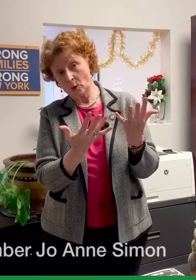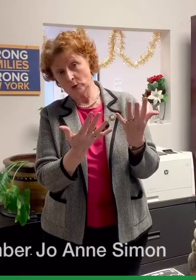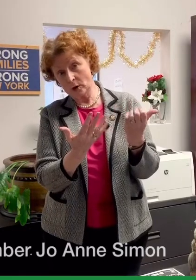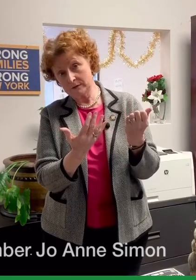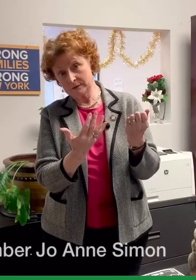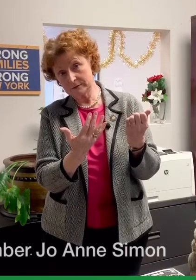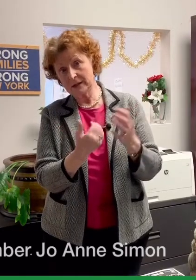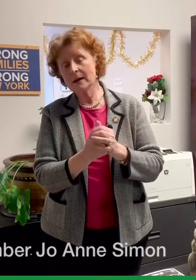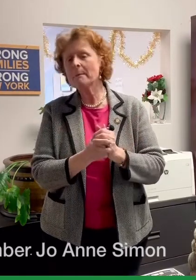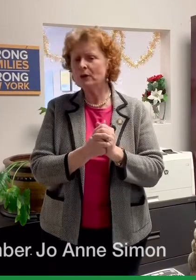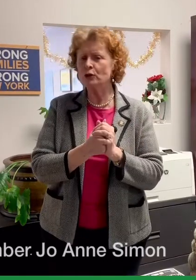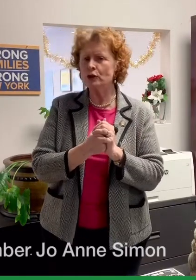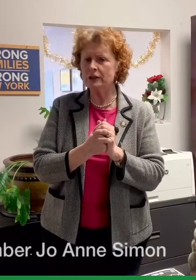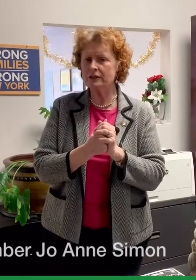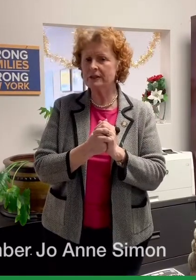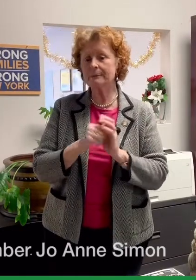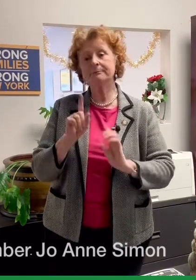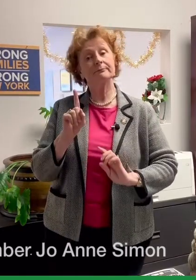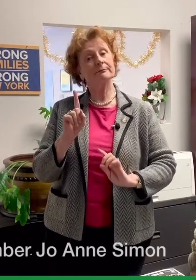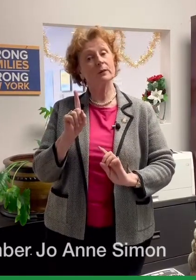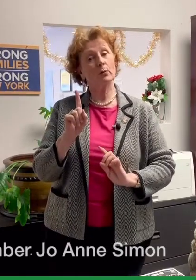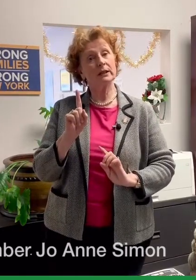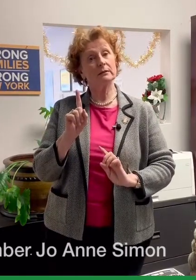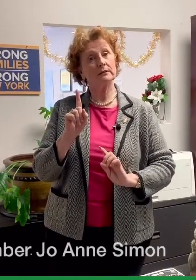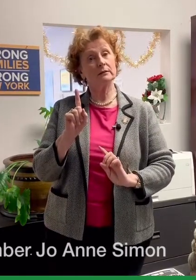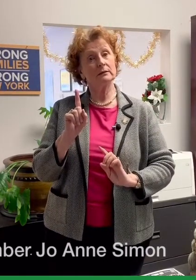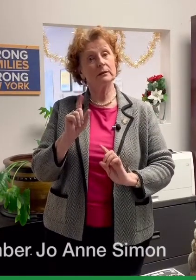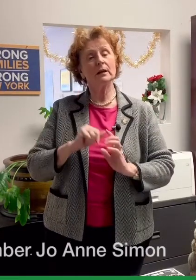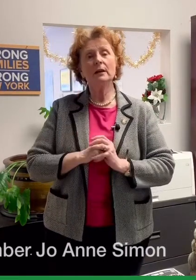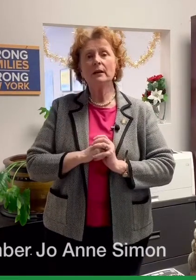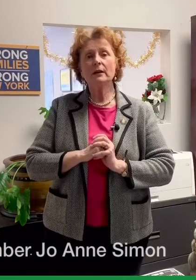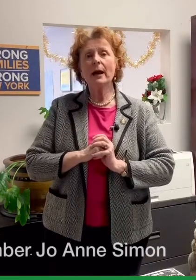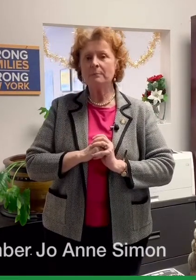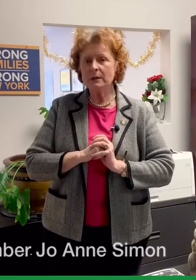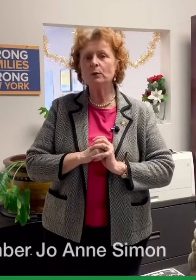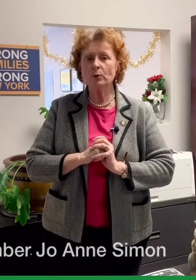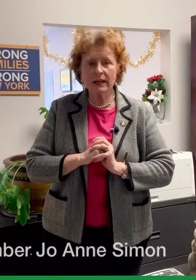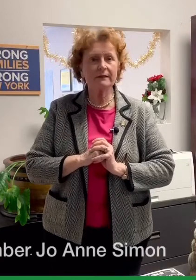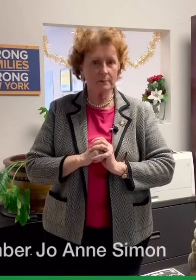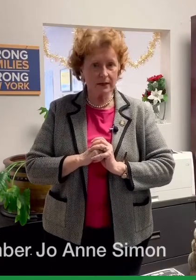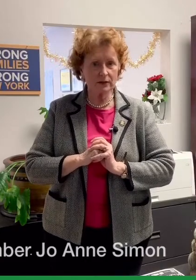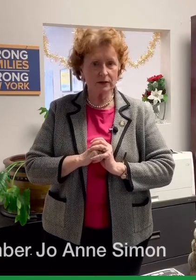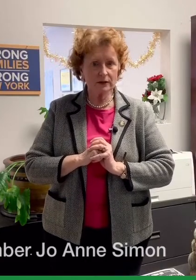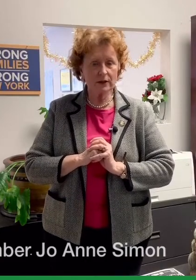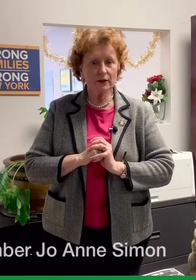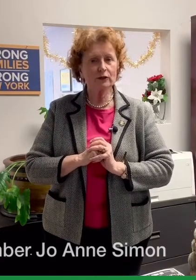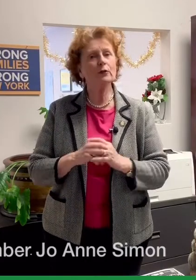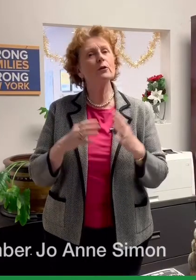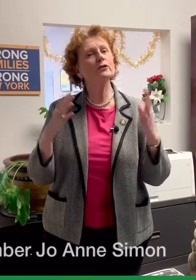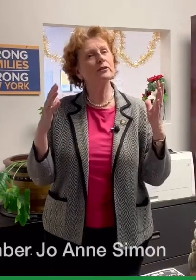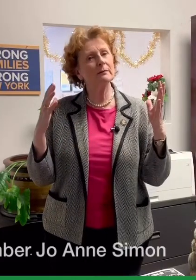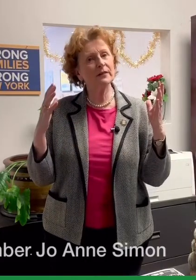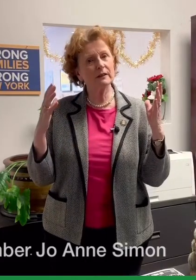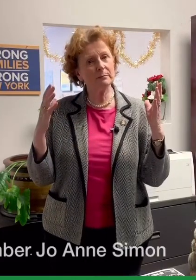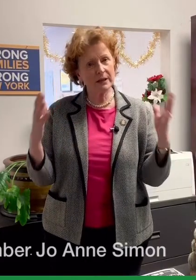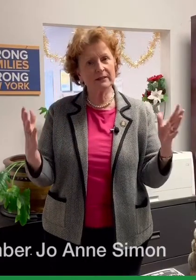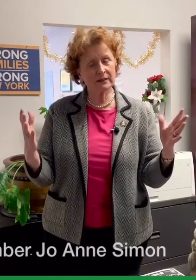off, right? But you could just say wait, and people will get the message. So those are some very basic